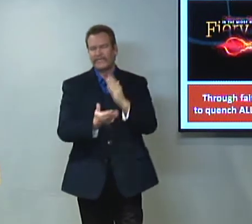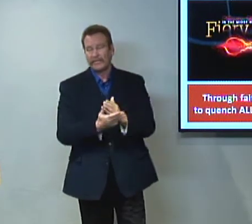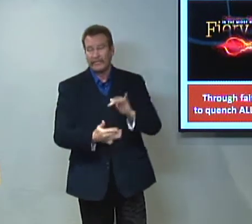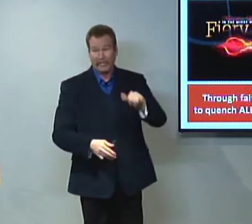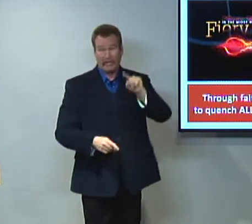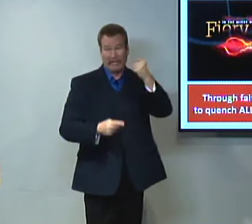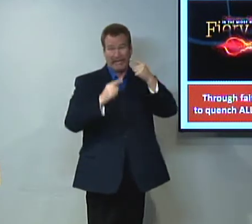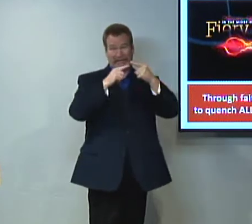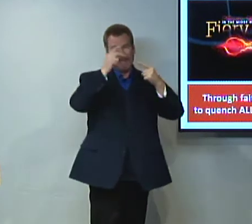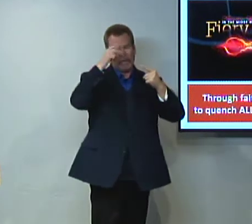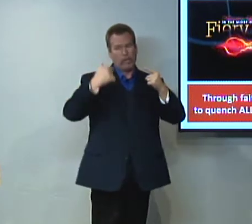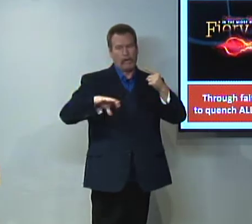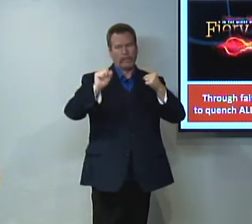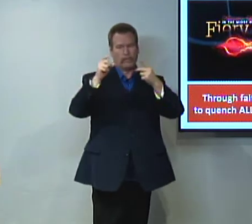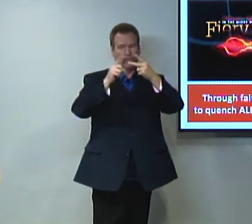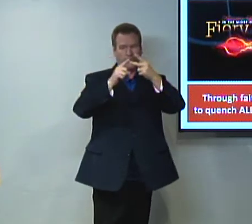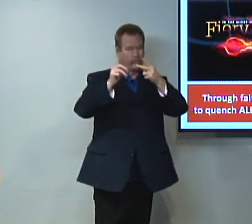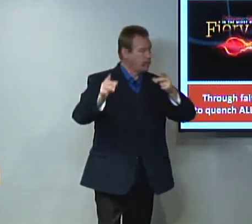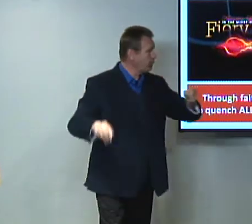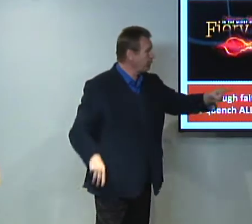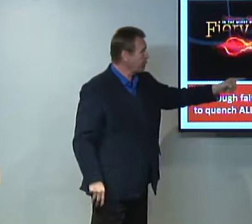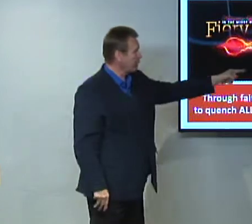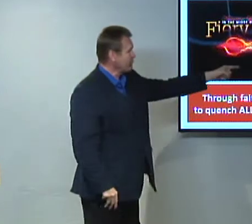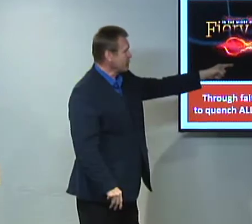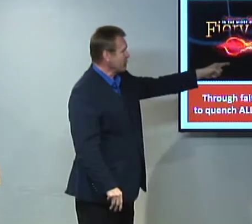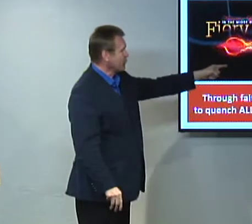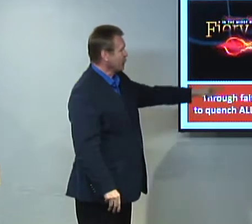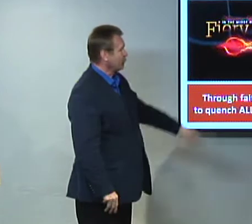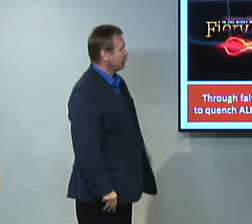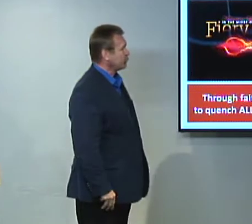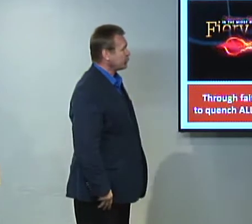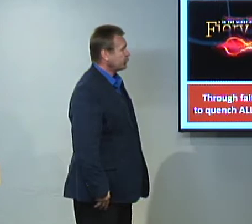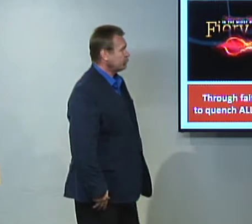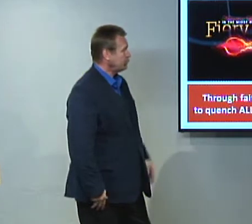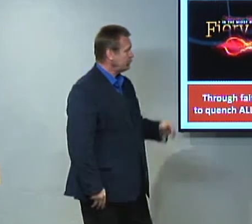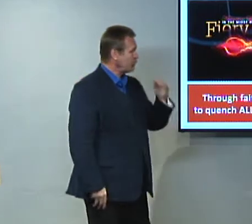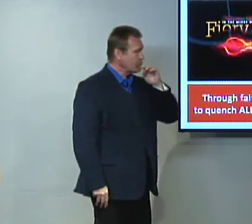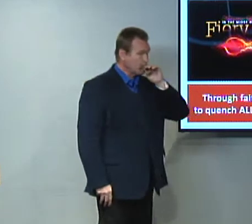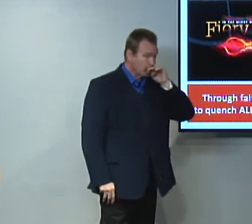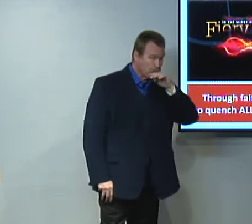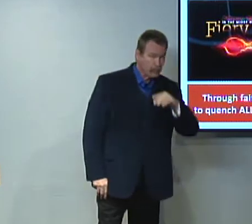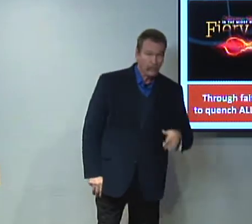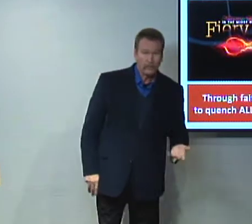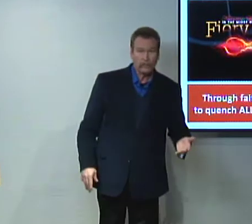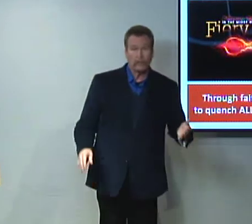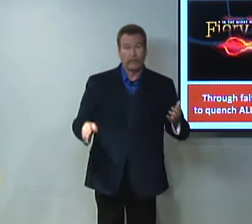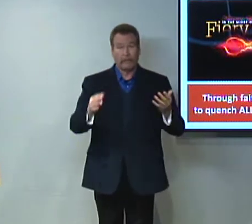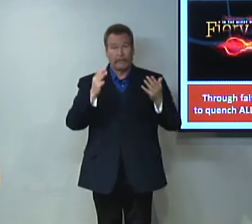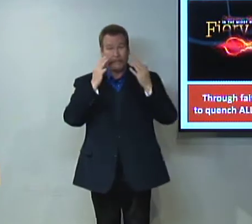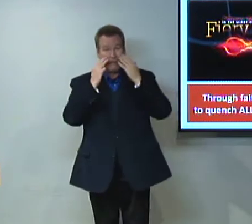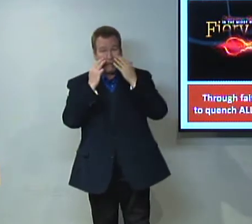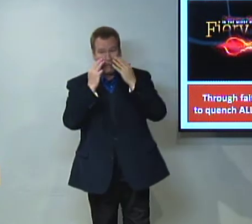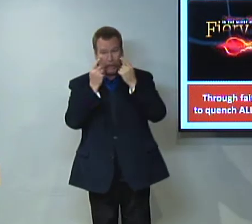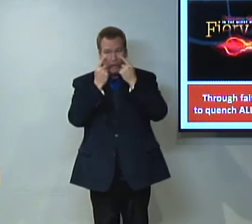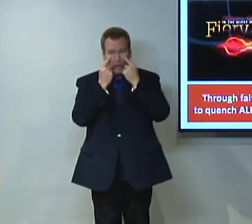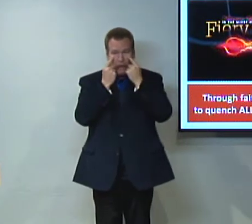we have, it never stops. And then let us look at the second point here. We also